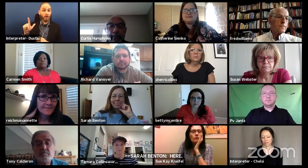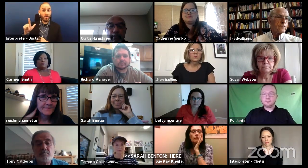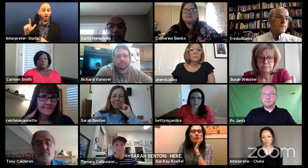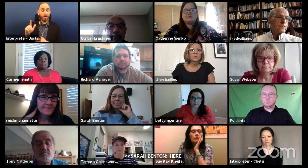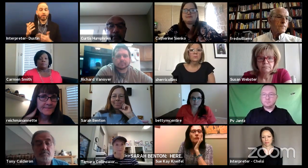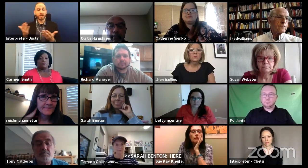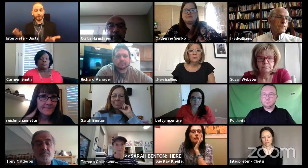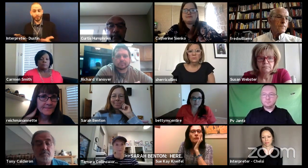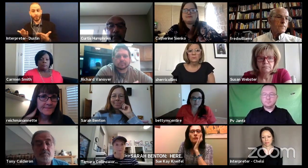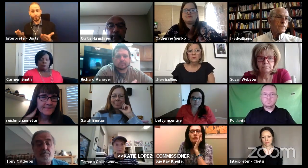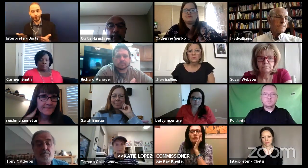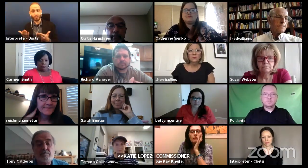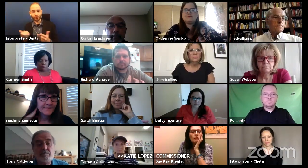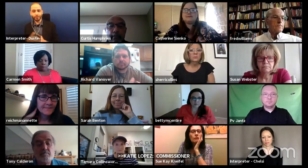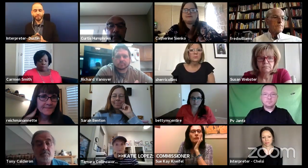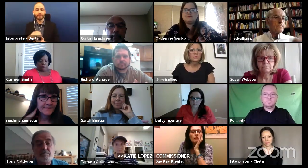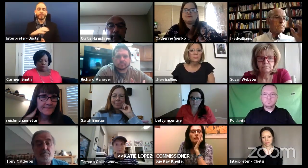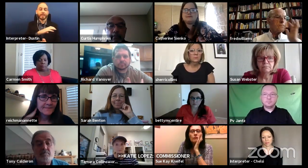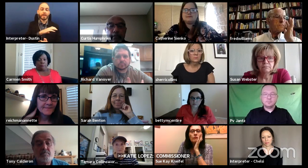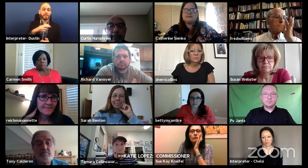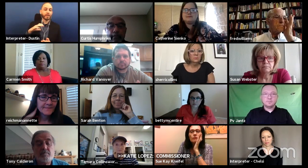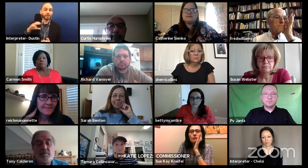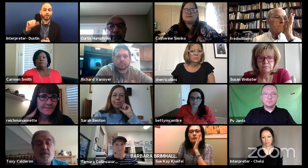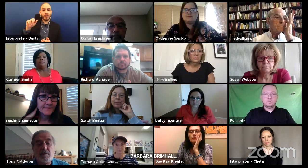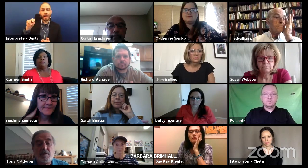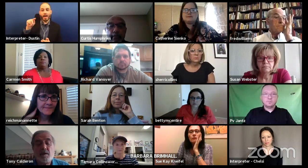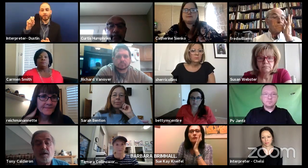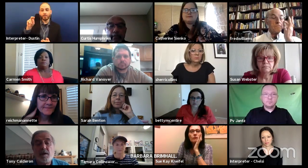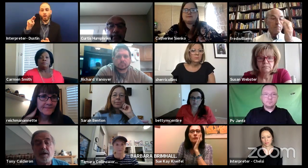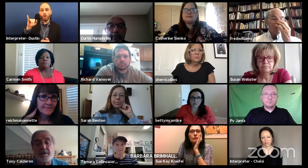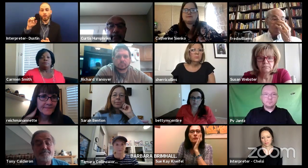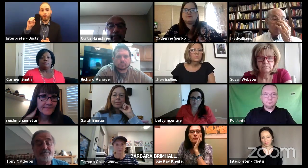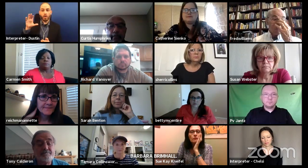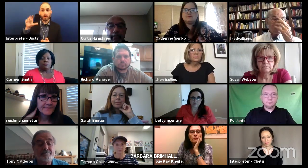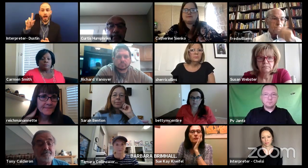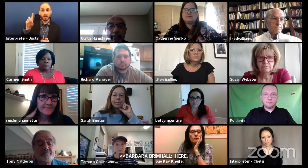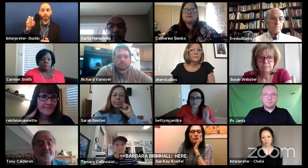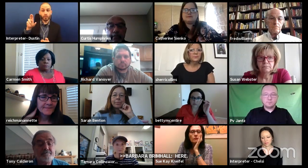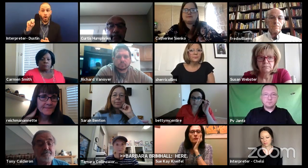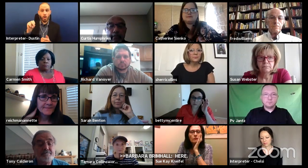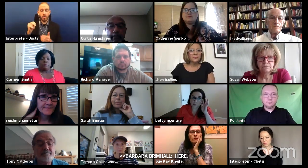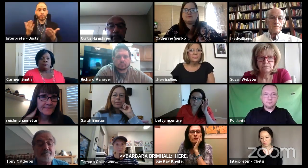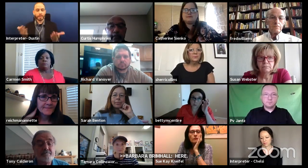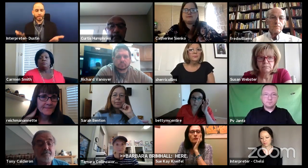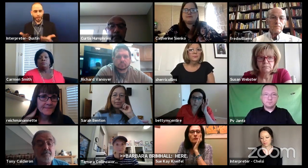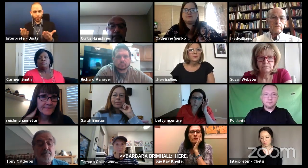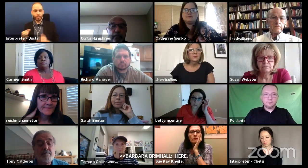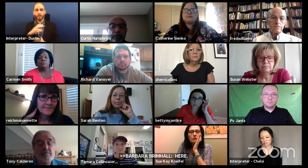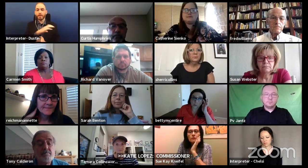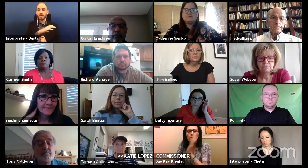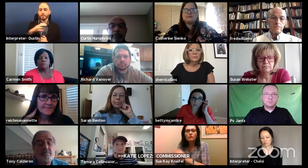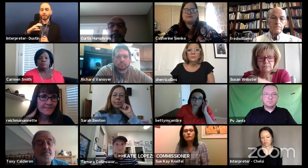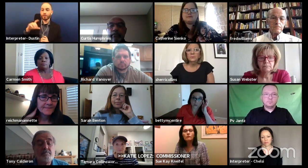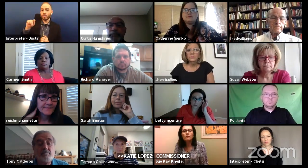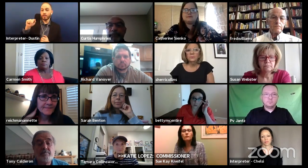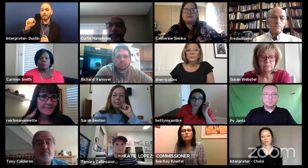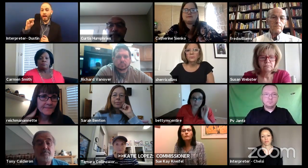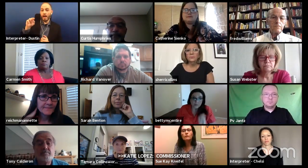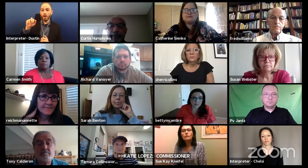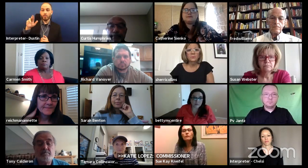Here. Commissioner Antonio Calderon. Here. Commissioner Tamara Collinsworth.